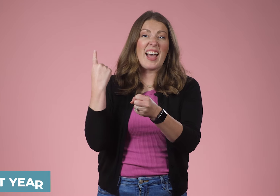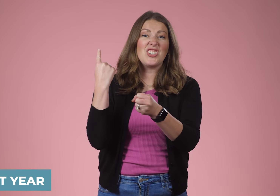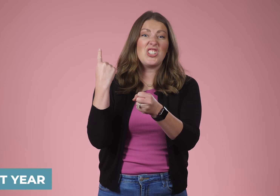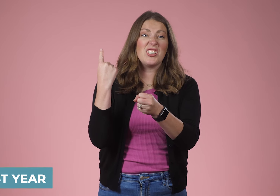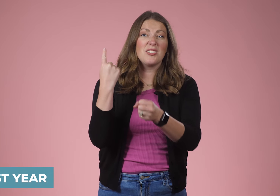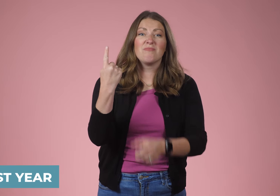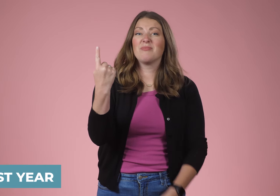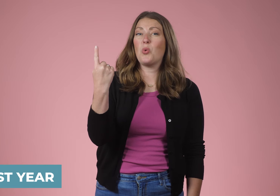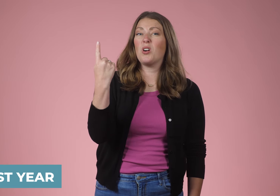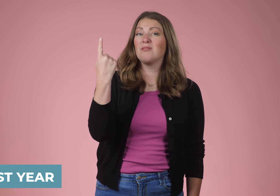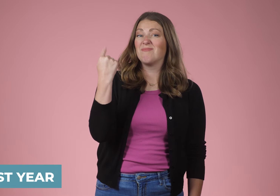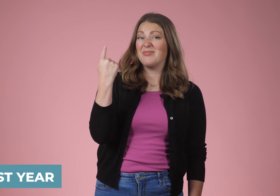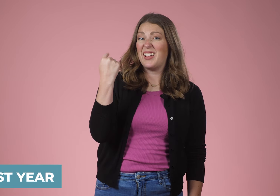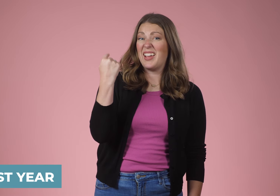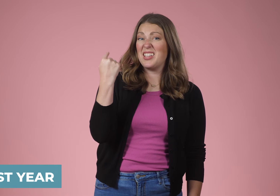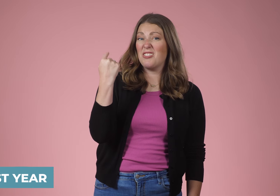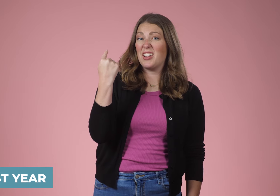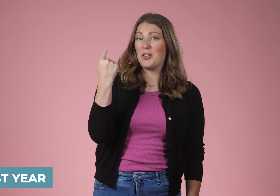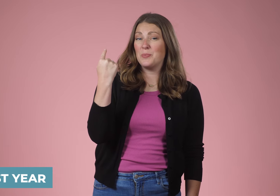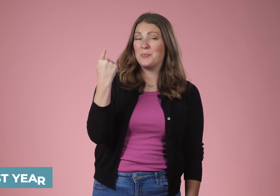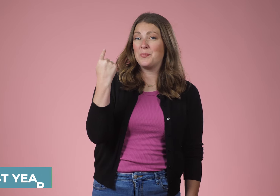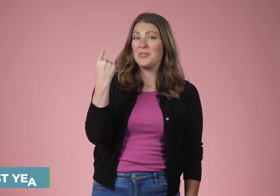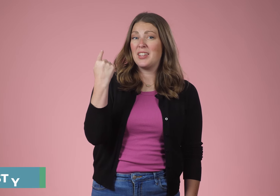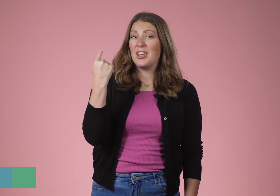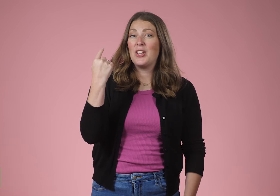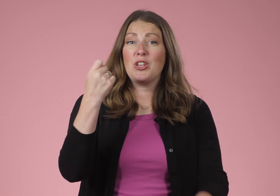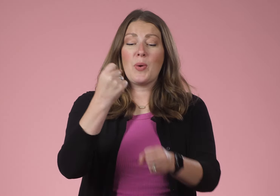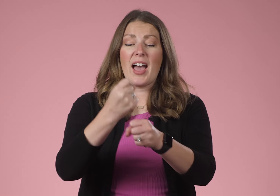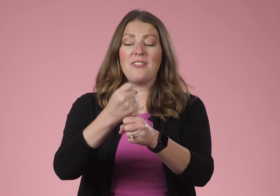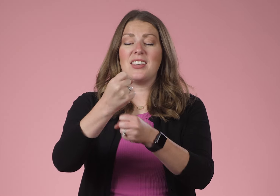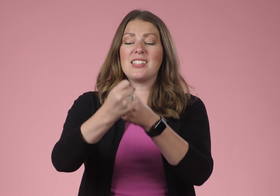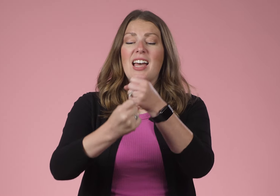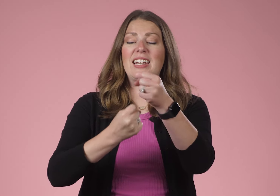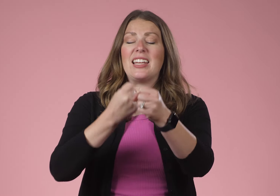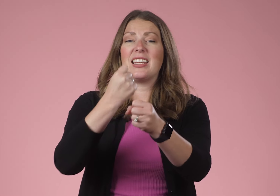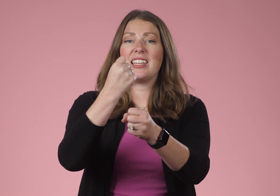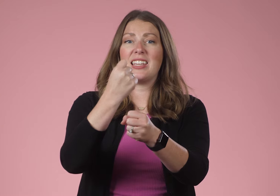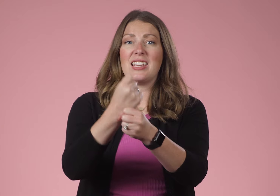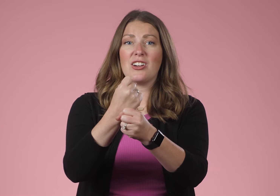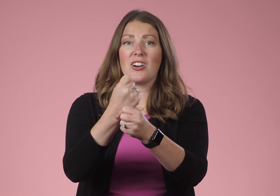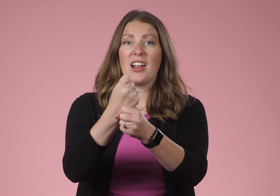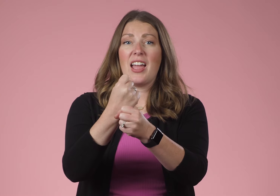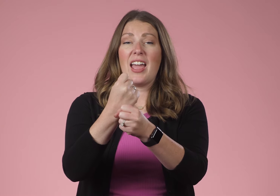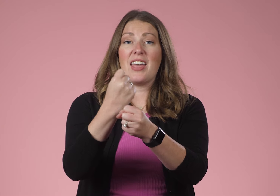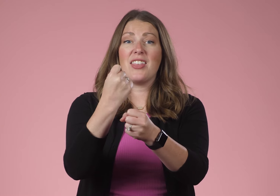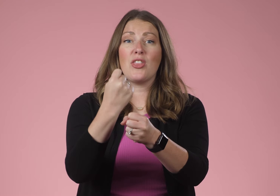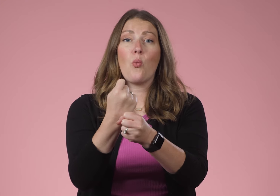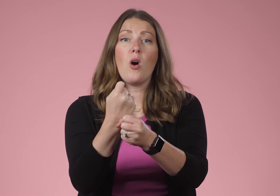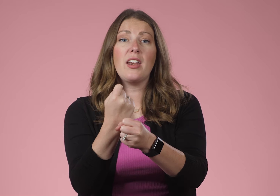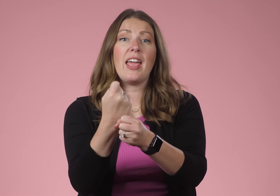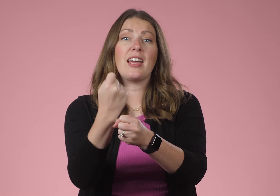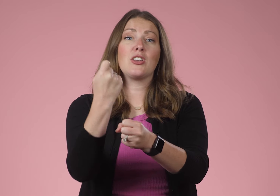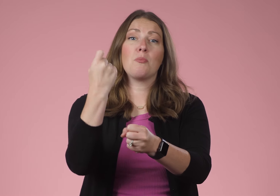Last year or a year ago. You have this sign year and then the one hand